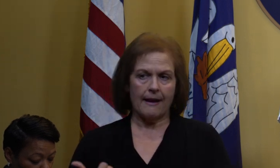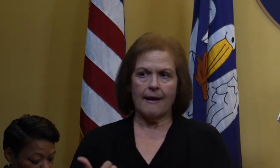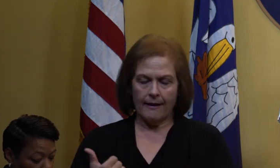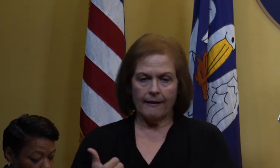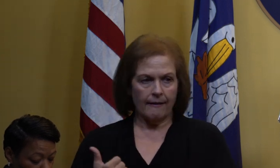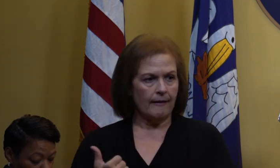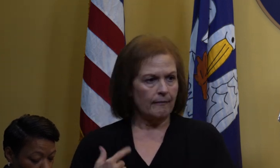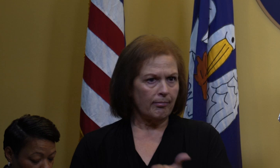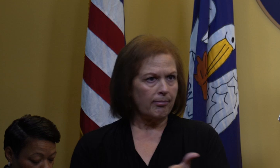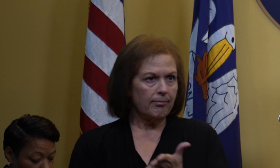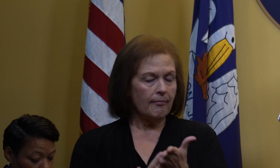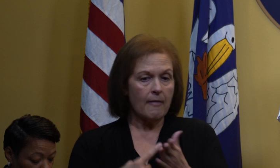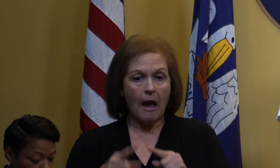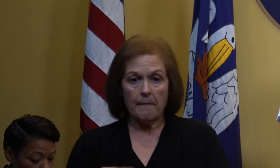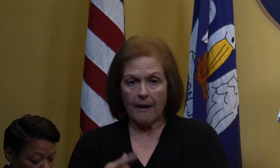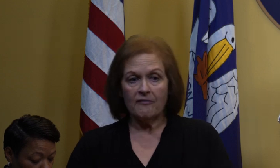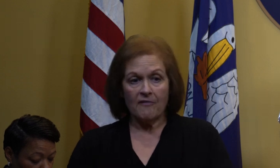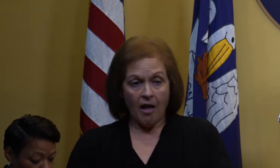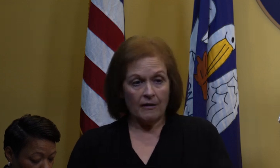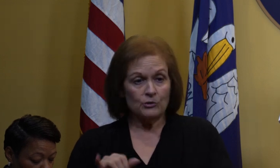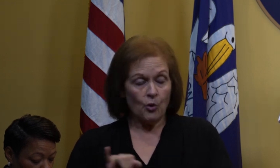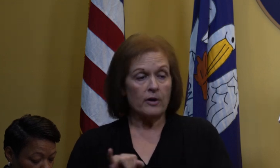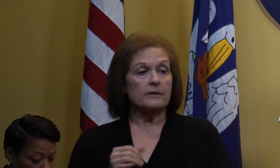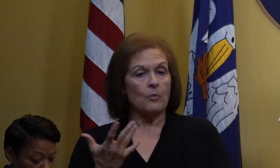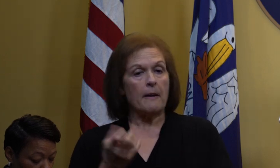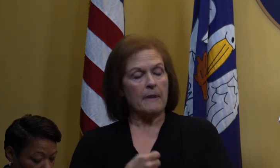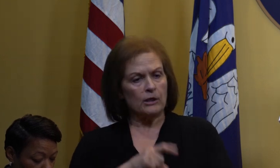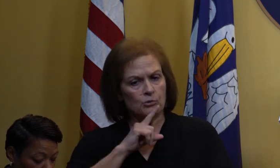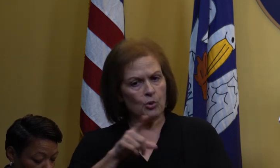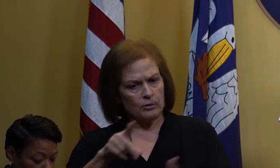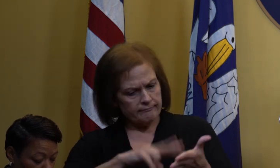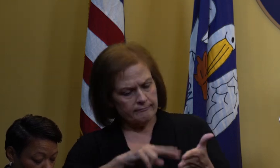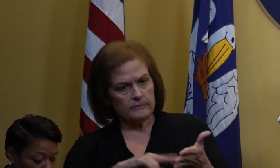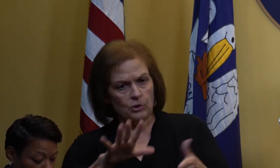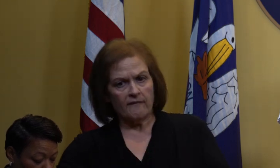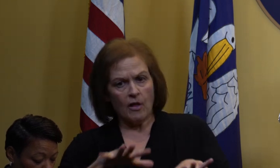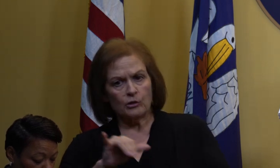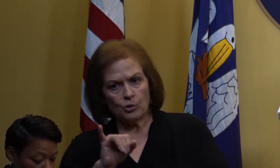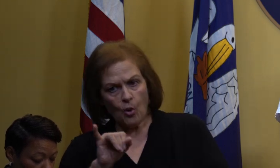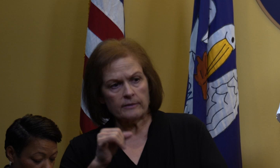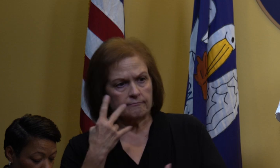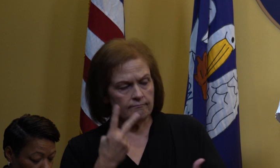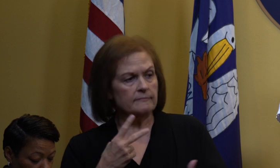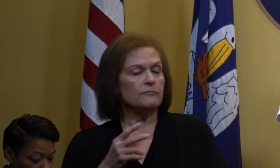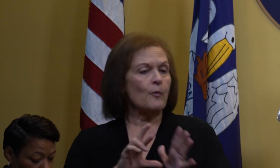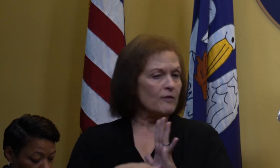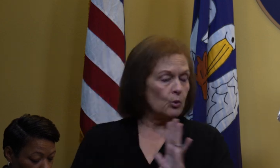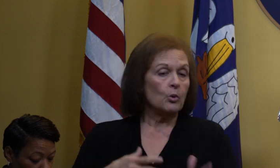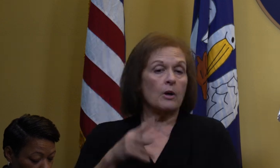around the country, but particularly in Louisiana. We want to make sure that you review your flood insurance prior to this. Again, all these tips I'm giving